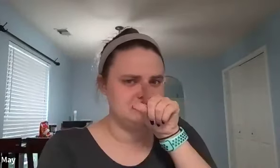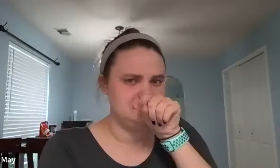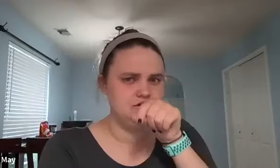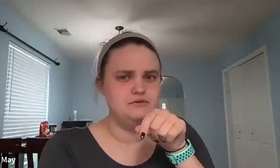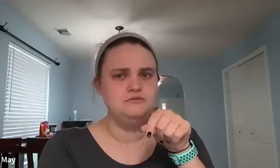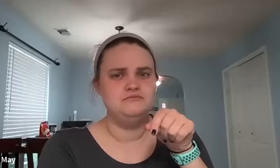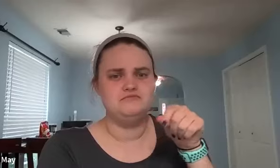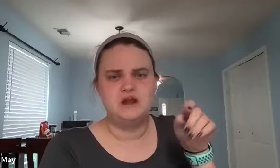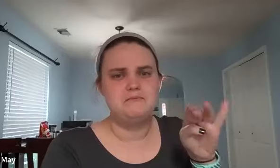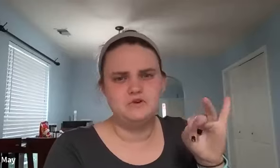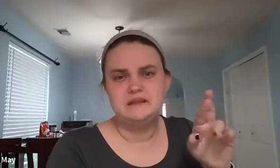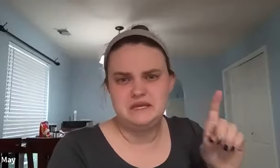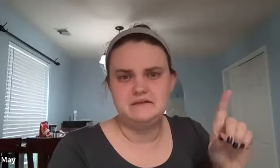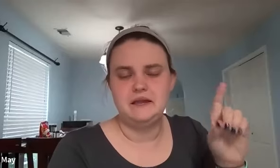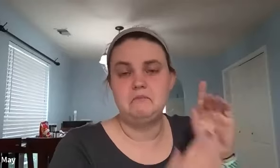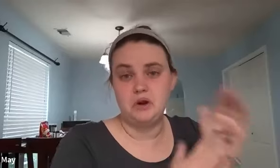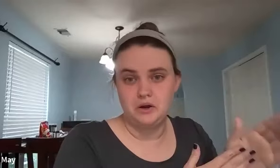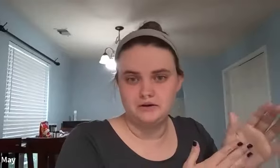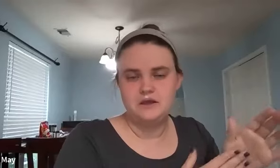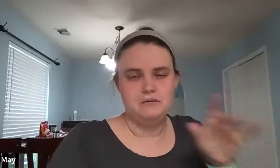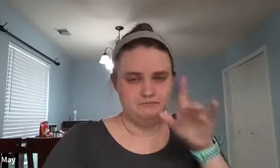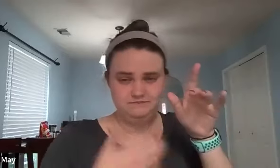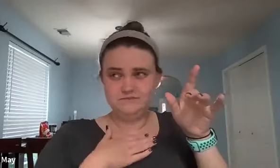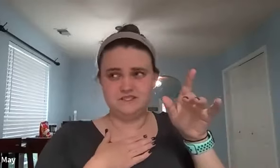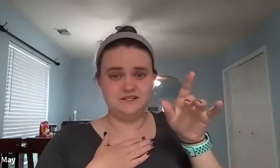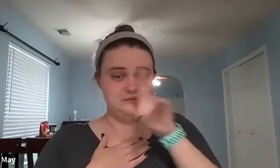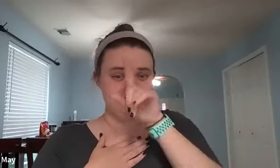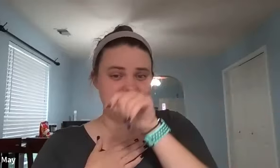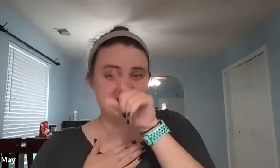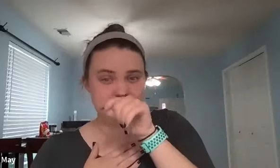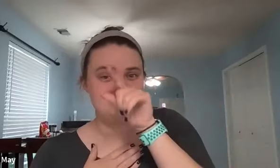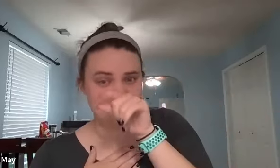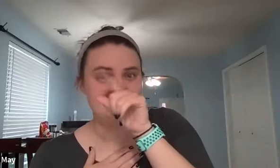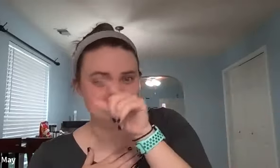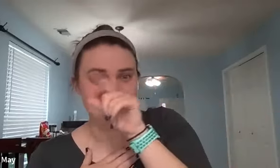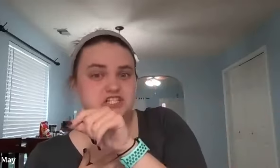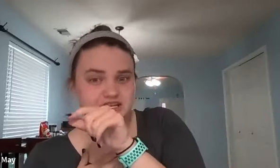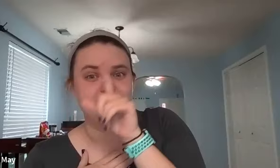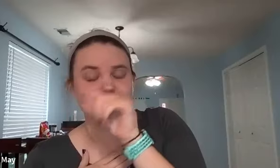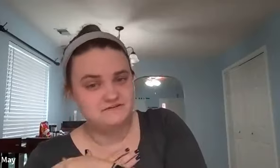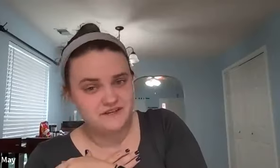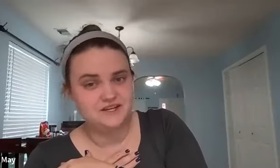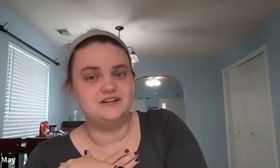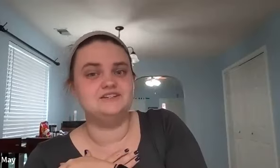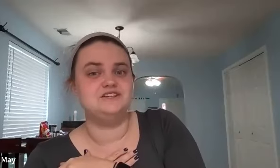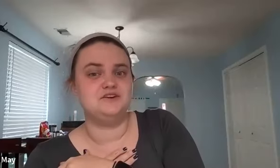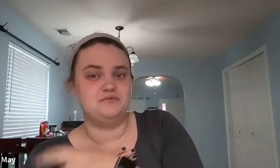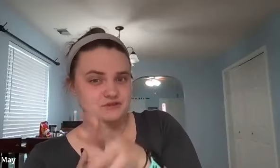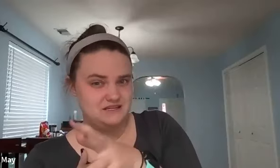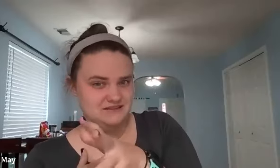chicken, you know, they're not really meaning like bird. Excuse me. Most of the time they're talking about actual like chicken or chicken fingers, you know, those kinds of